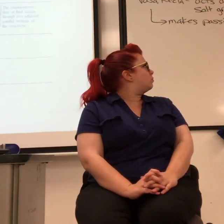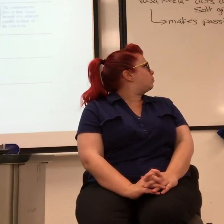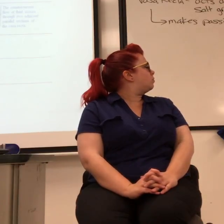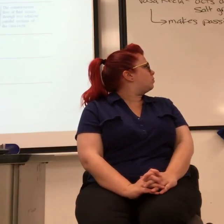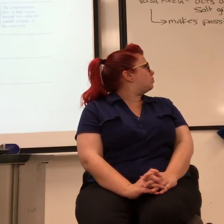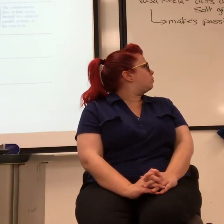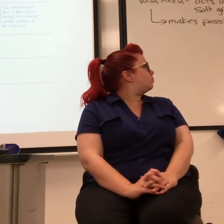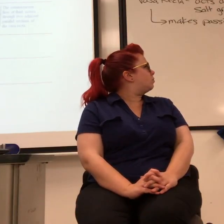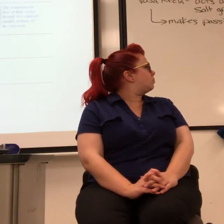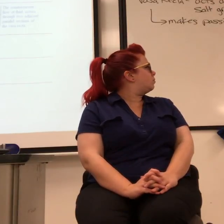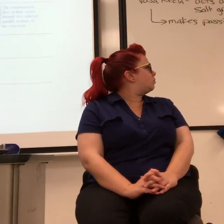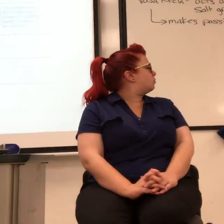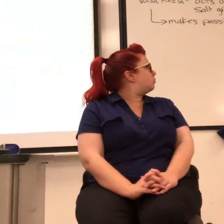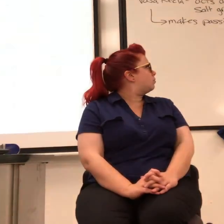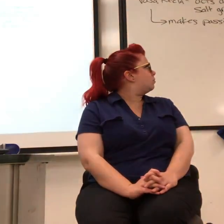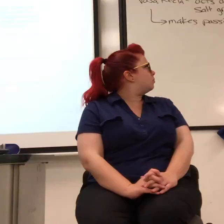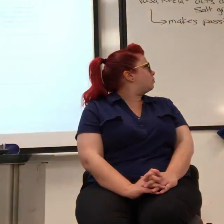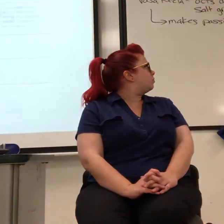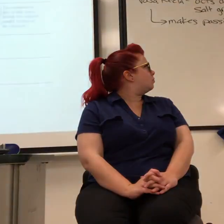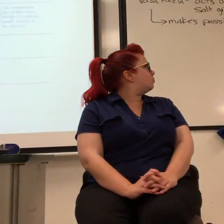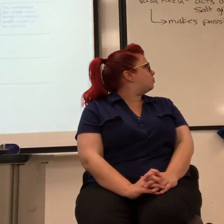with the interstitial.